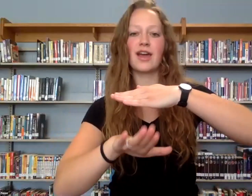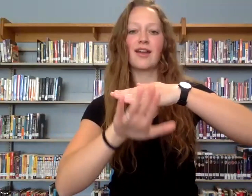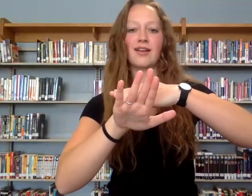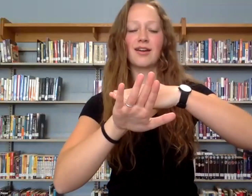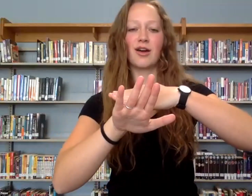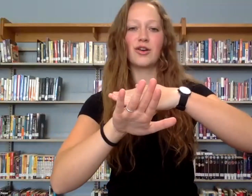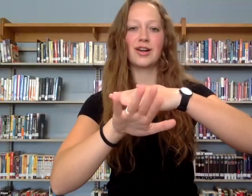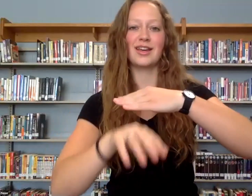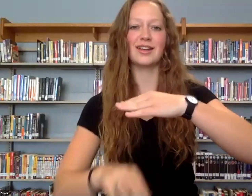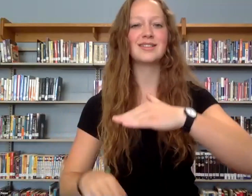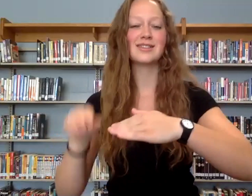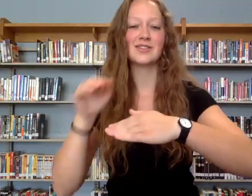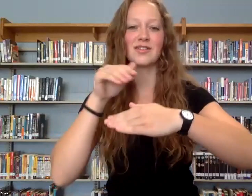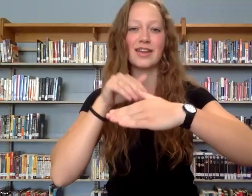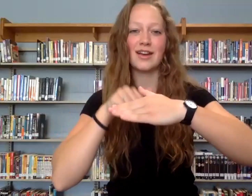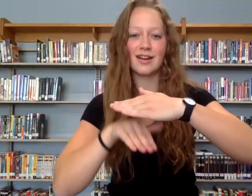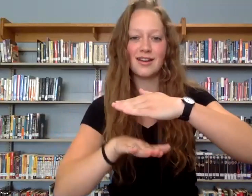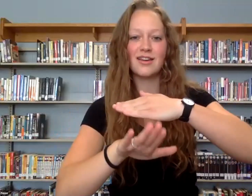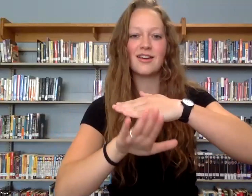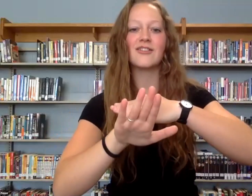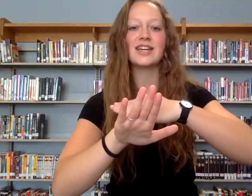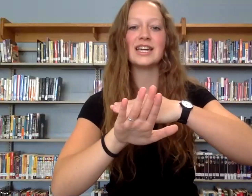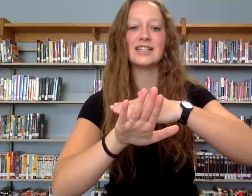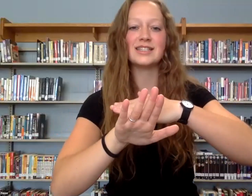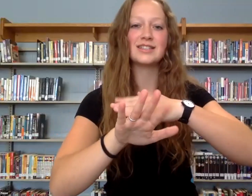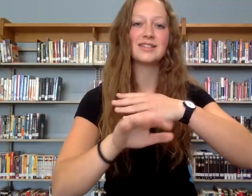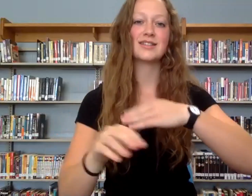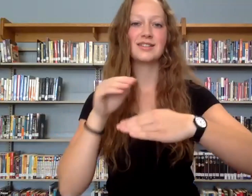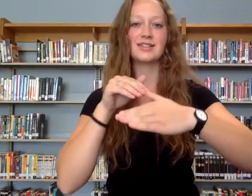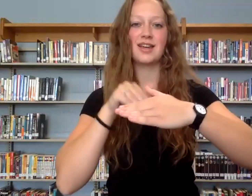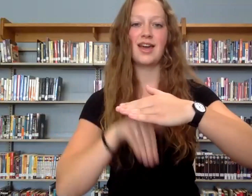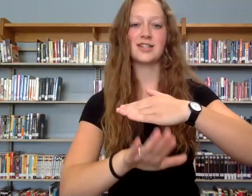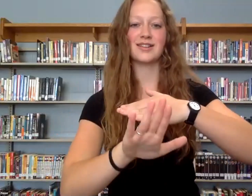hand under and in, sort of like you're going in. Enter.